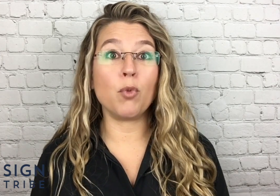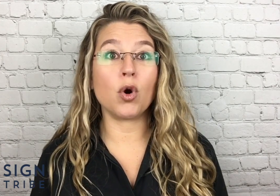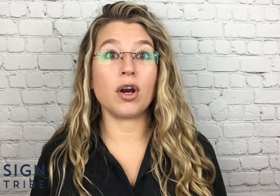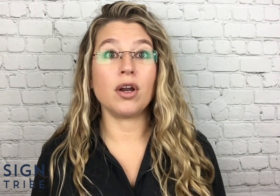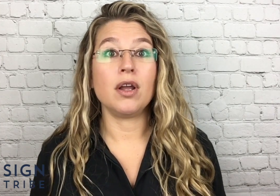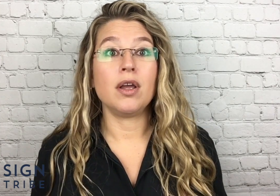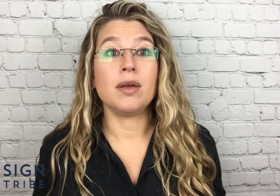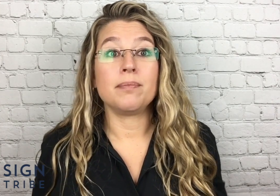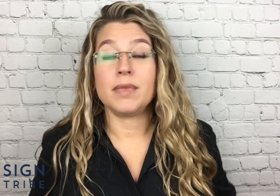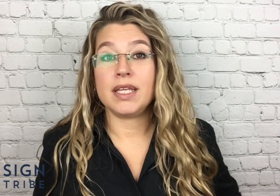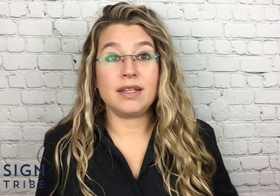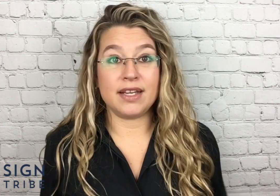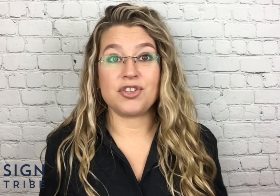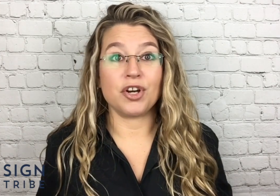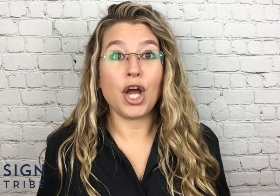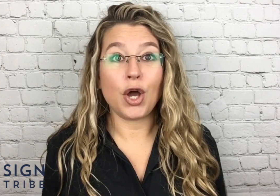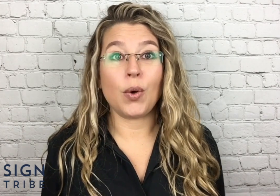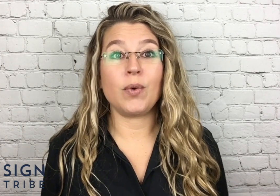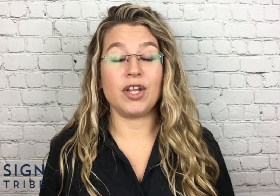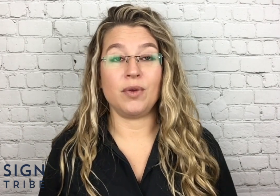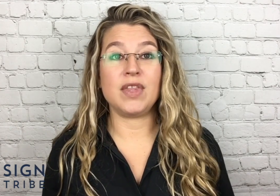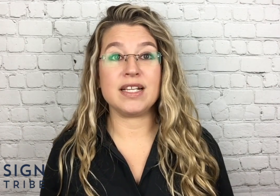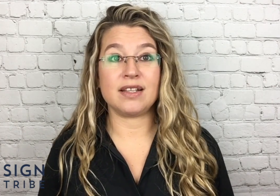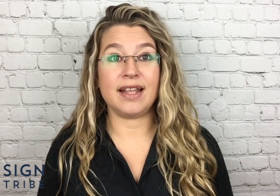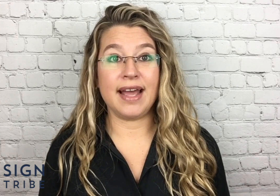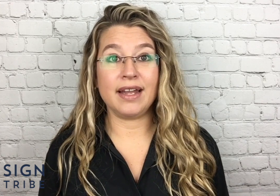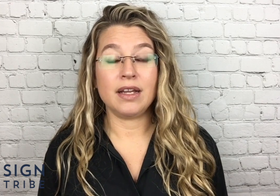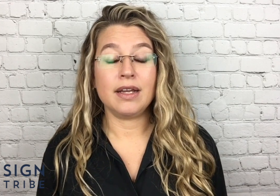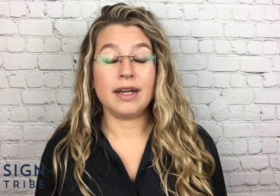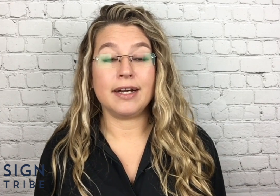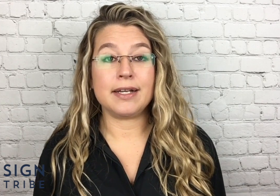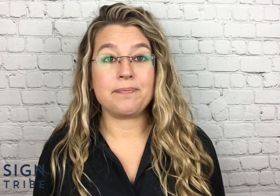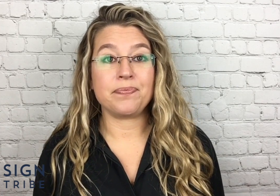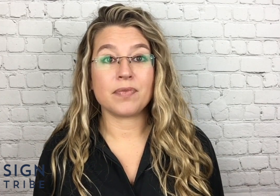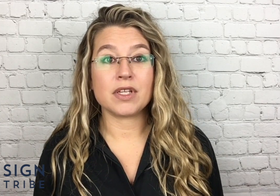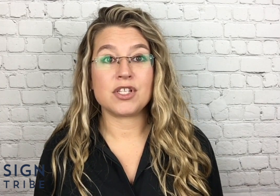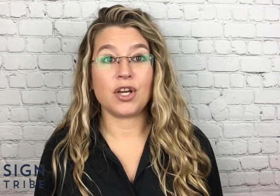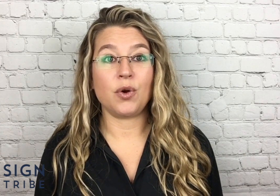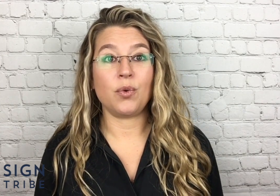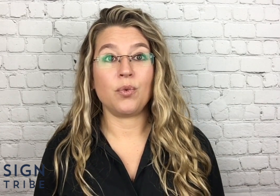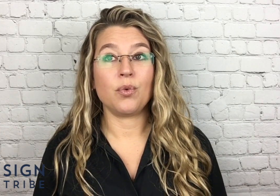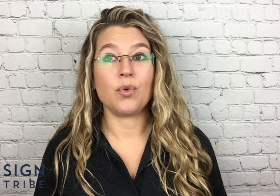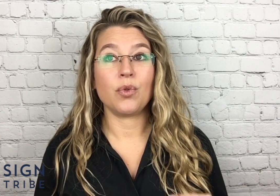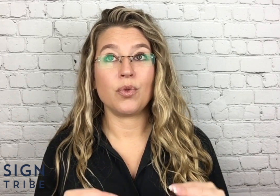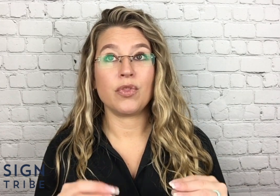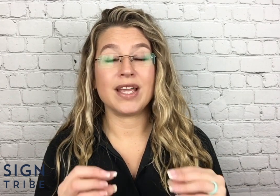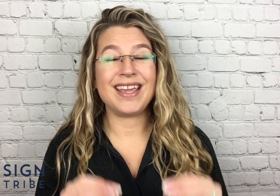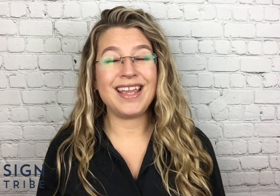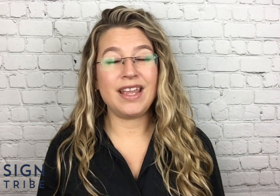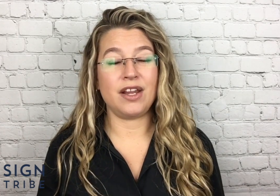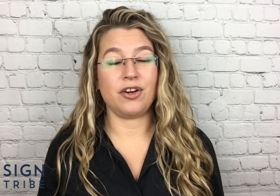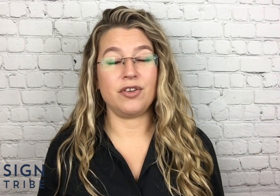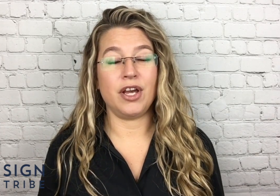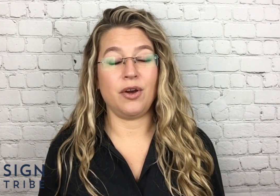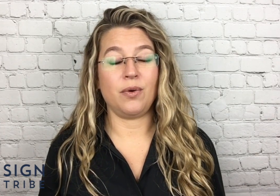more, yes or no, things like that. So the key here, though, in